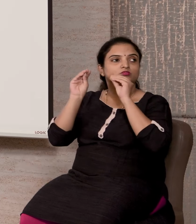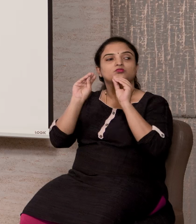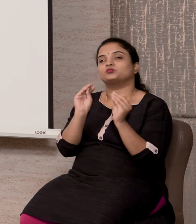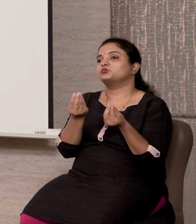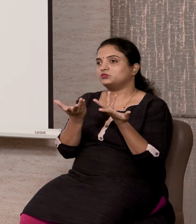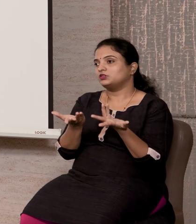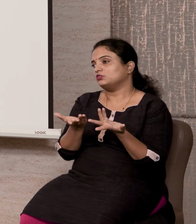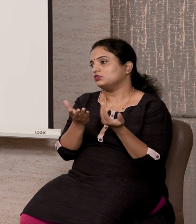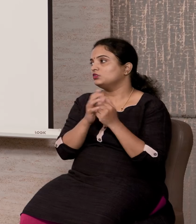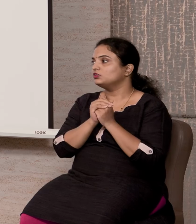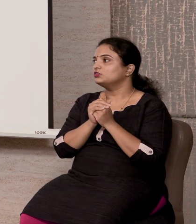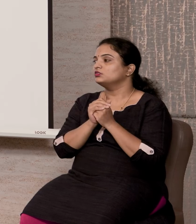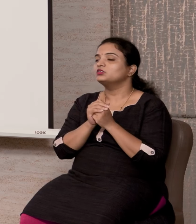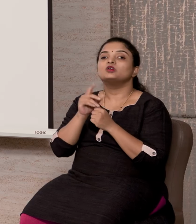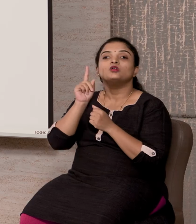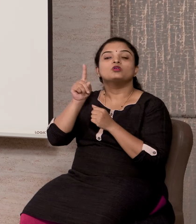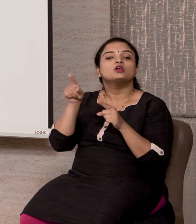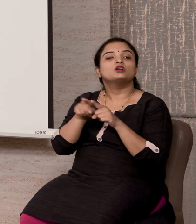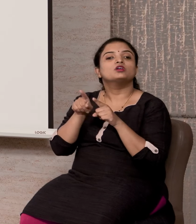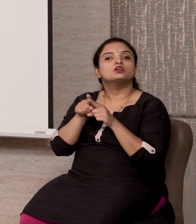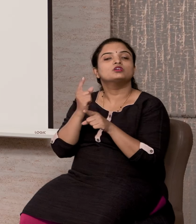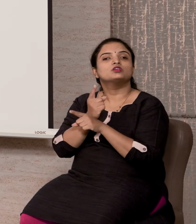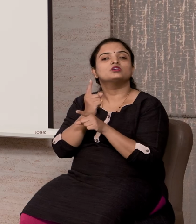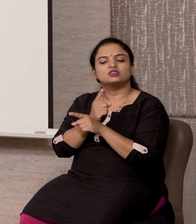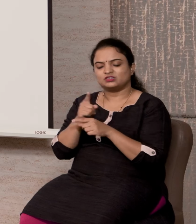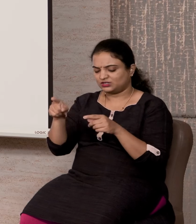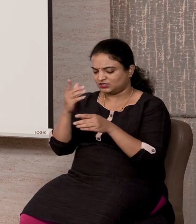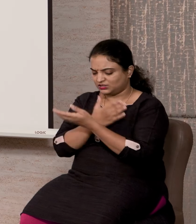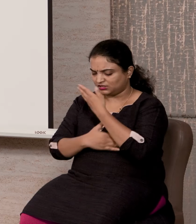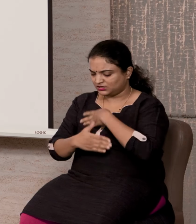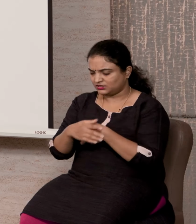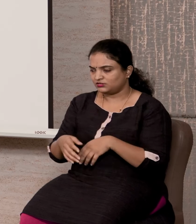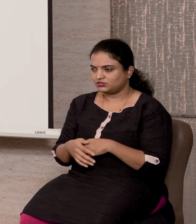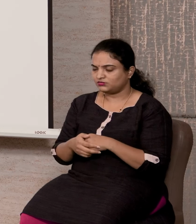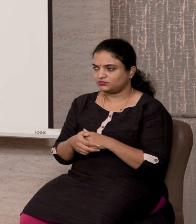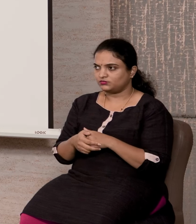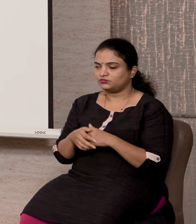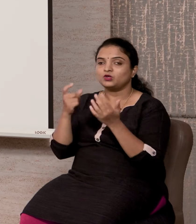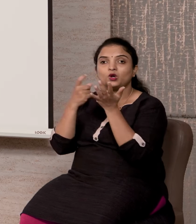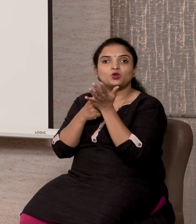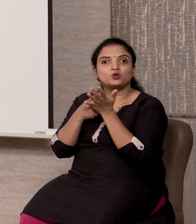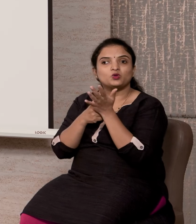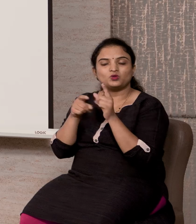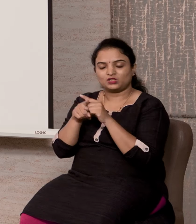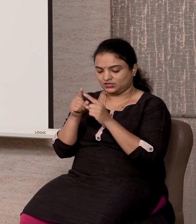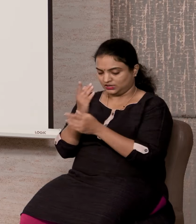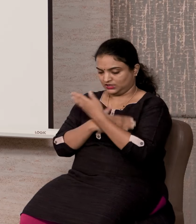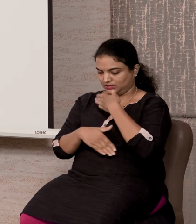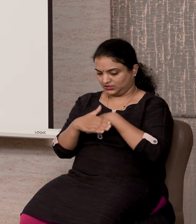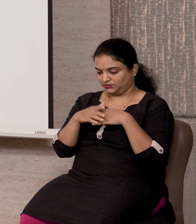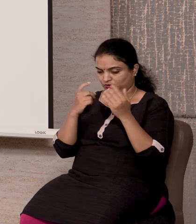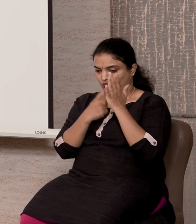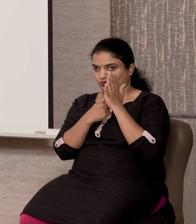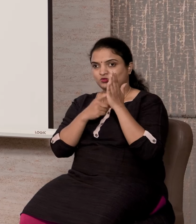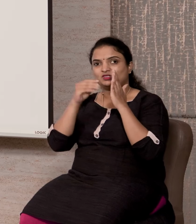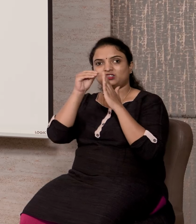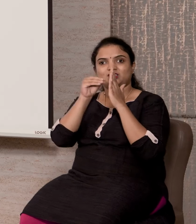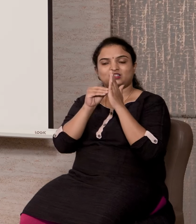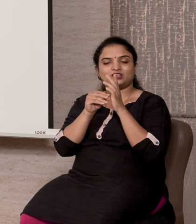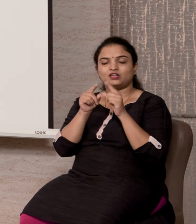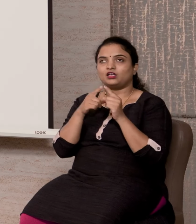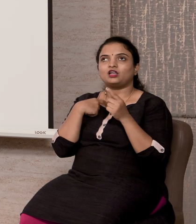And then there was also another point where teachers pointed out that disability etiquette is lacking, right? So you cannot expect a computer science professor to